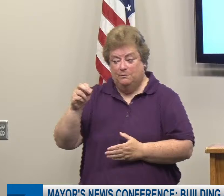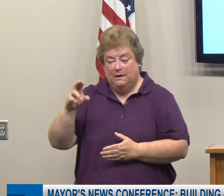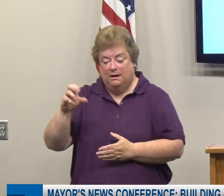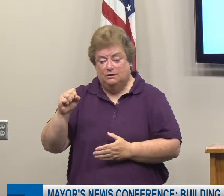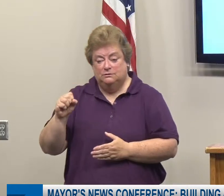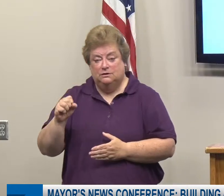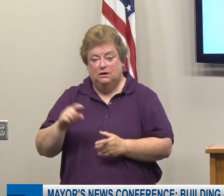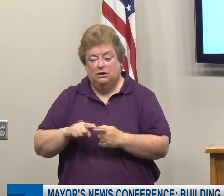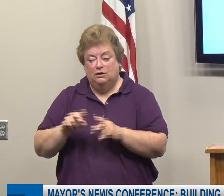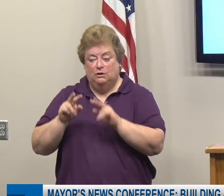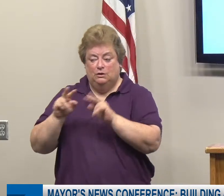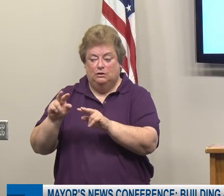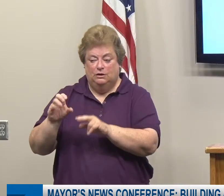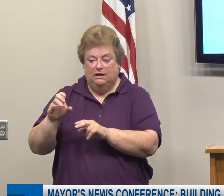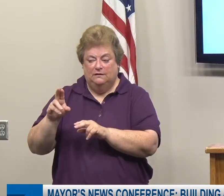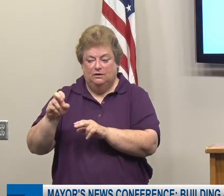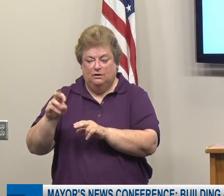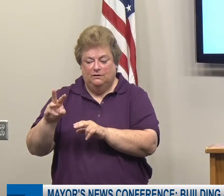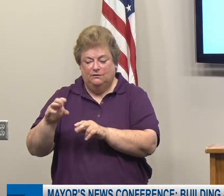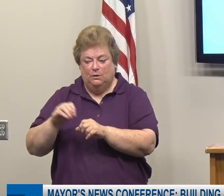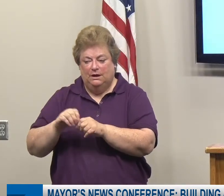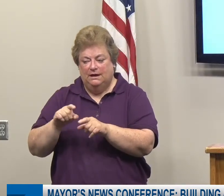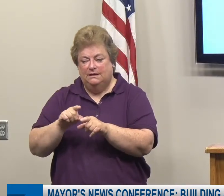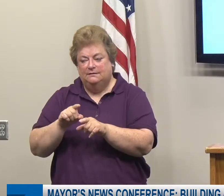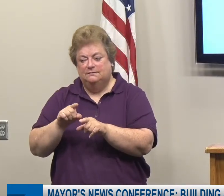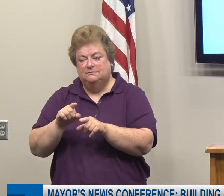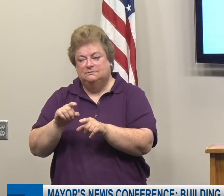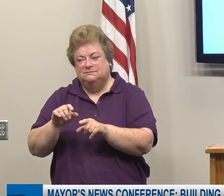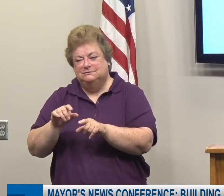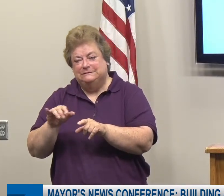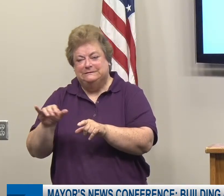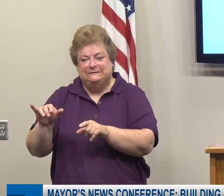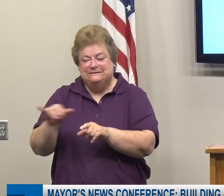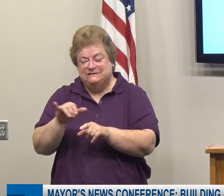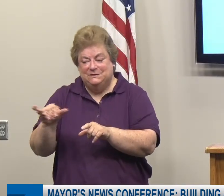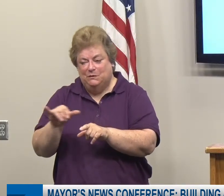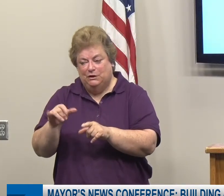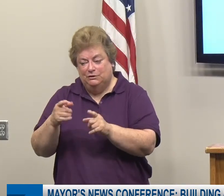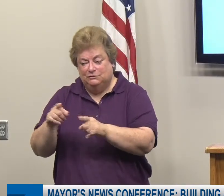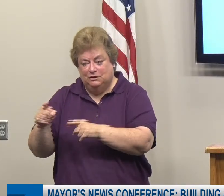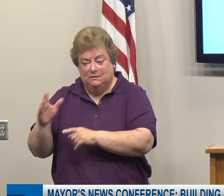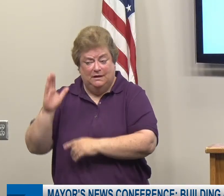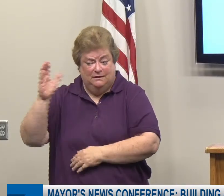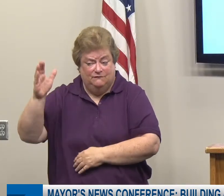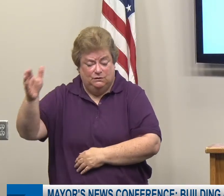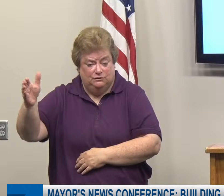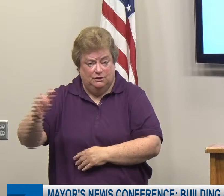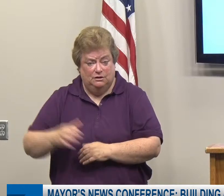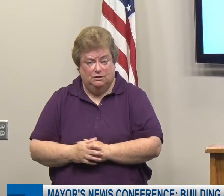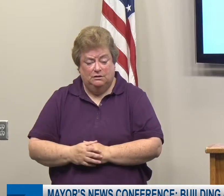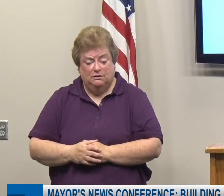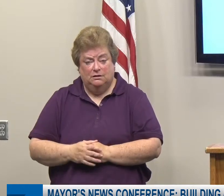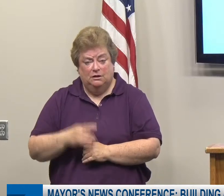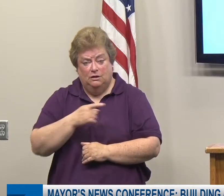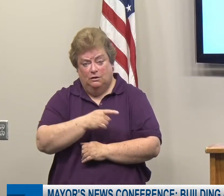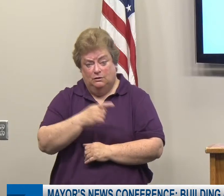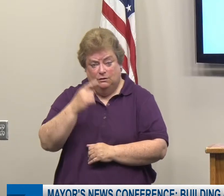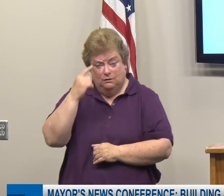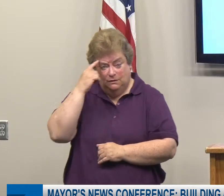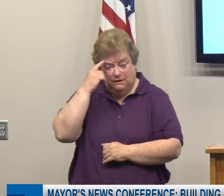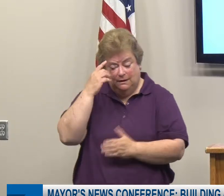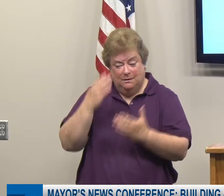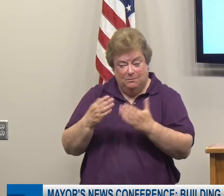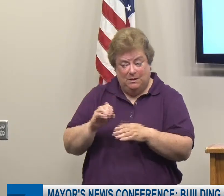curfew in similar circumstances in the future? Do you think that you may send the